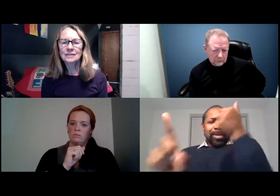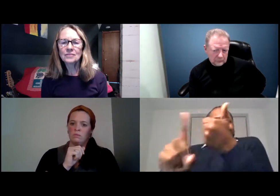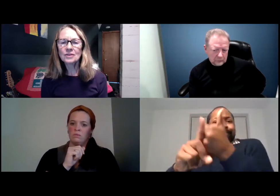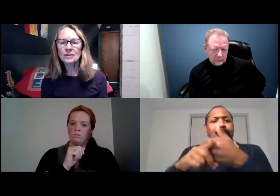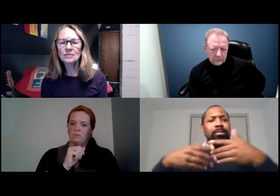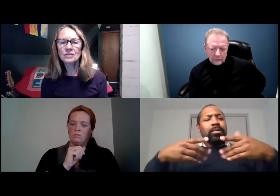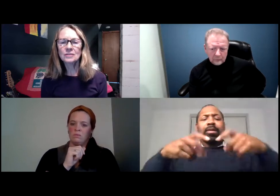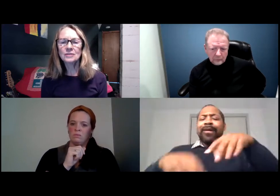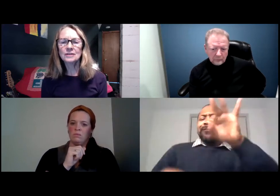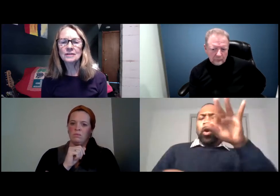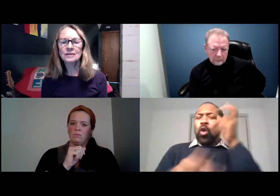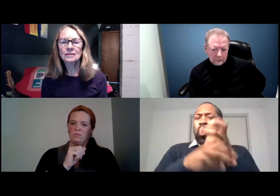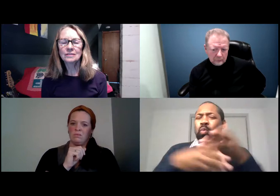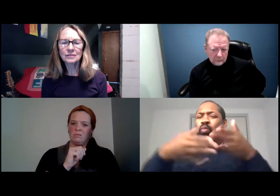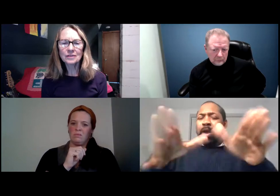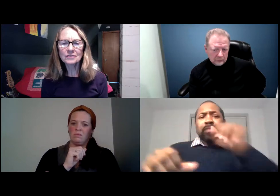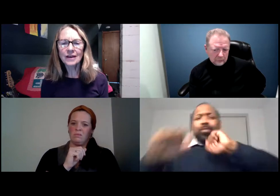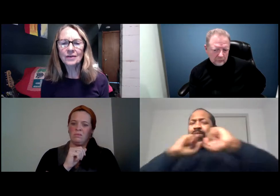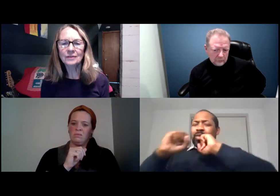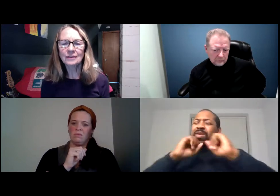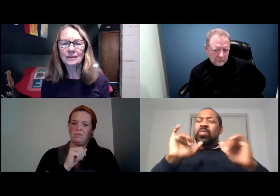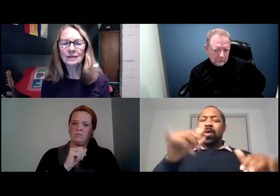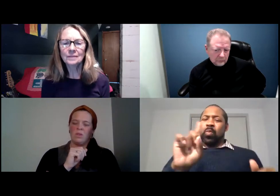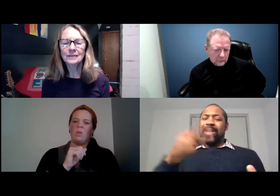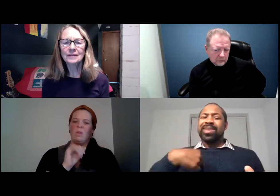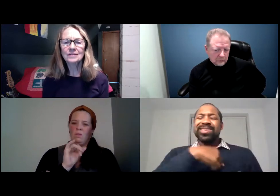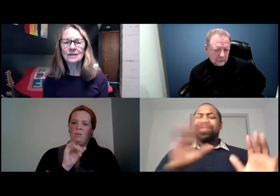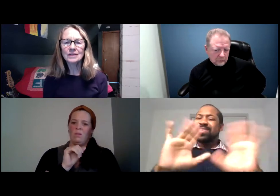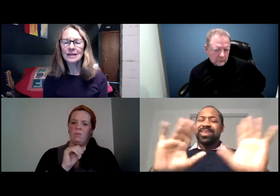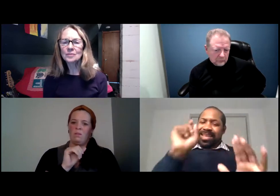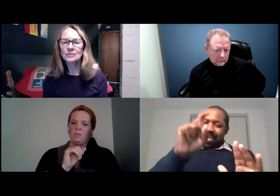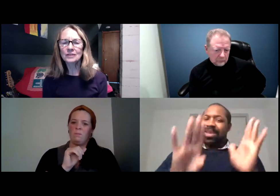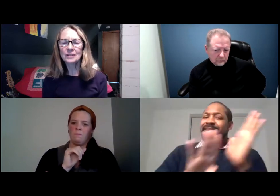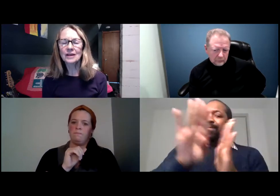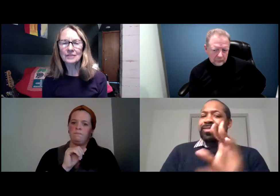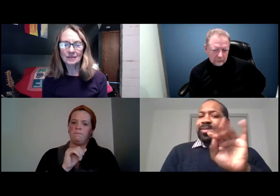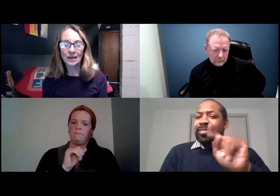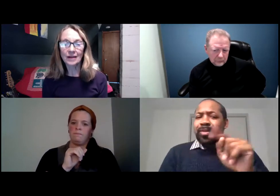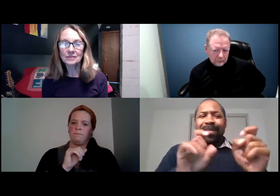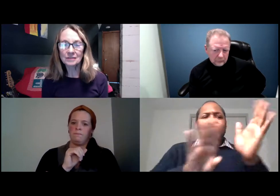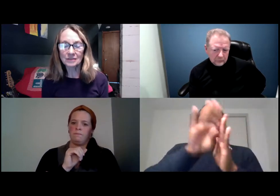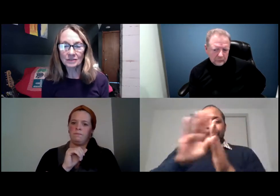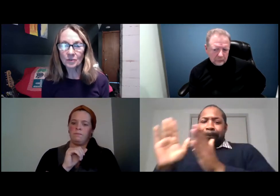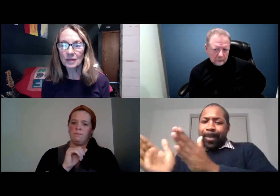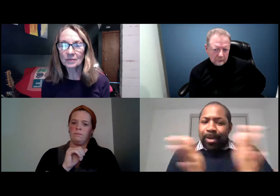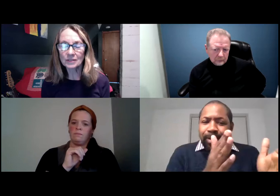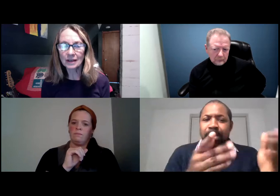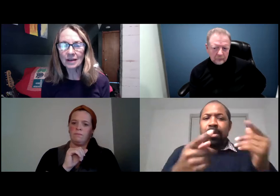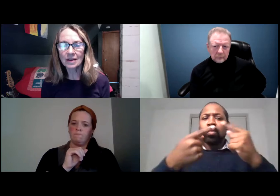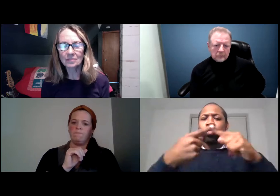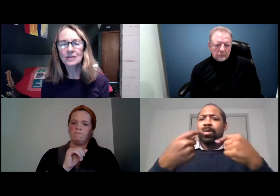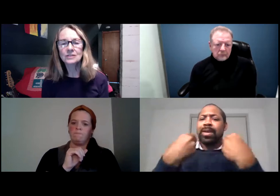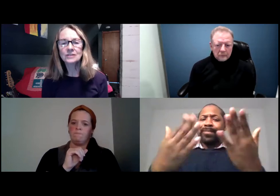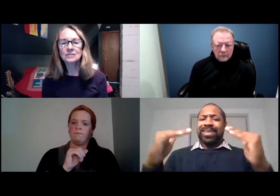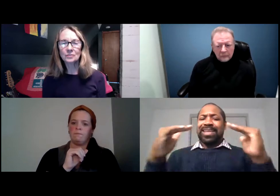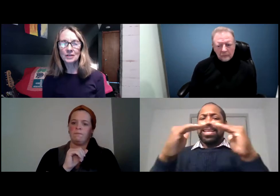In the deaf and hard of hearing community, they're left out. They're not able to really have the same access that so many of us